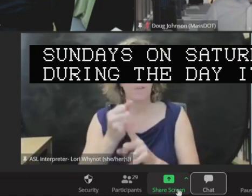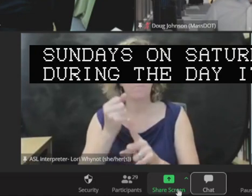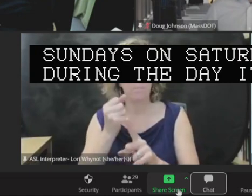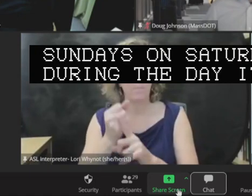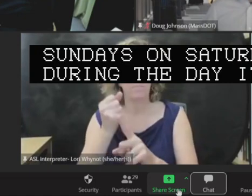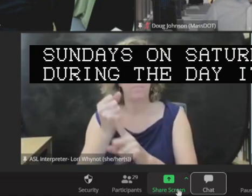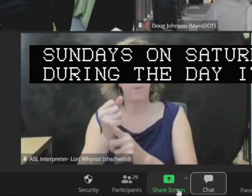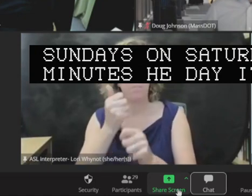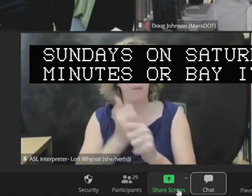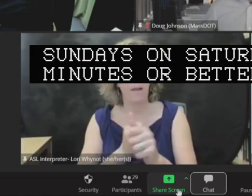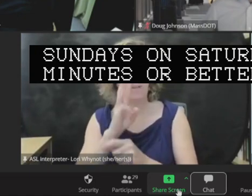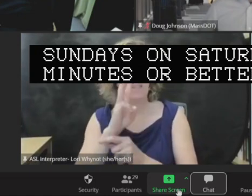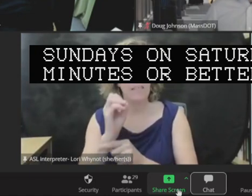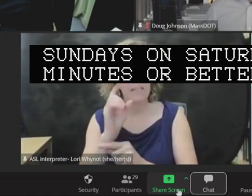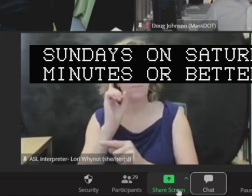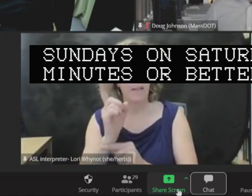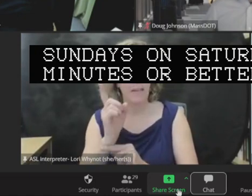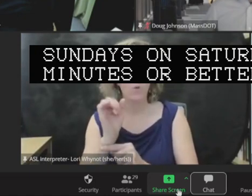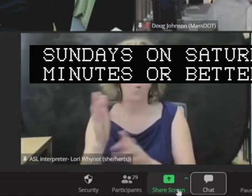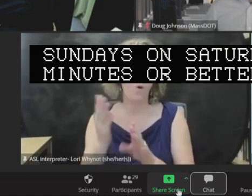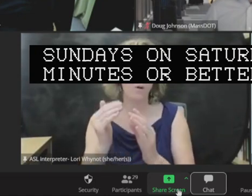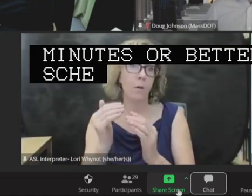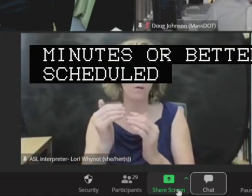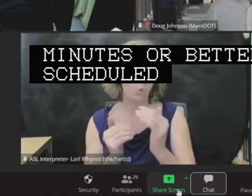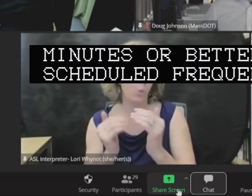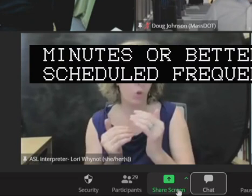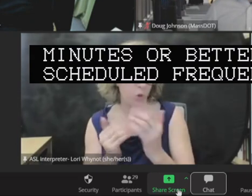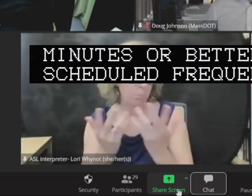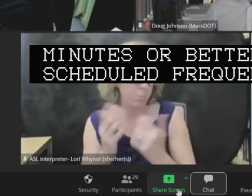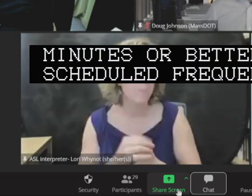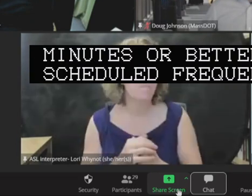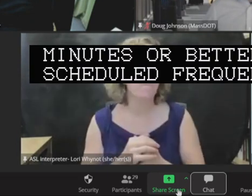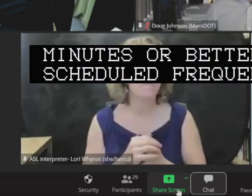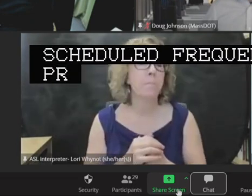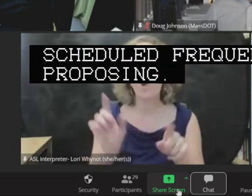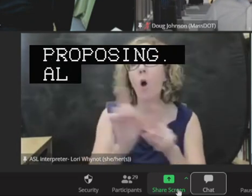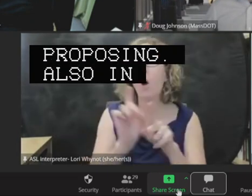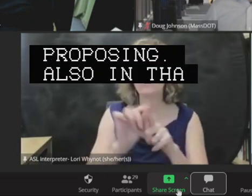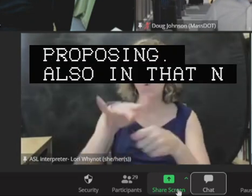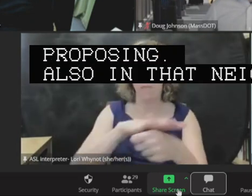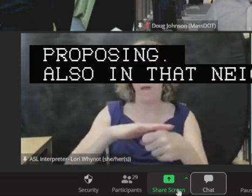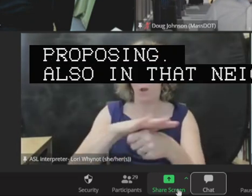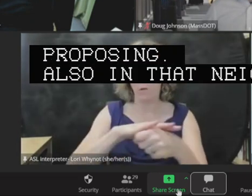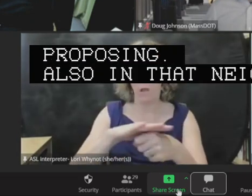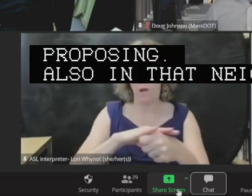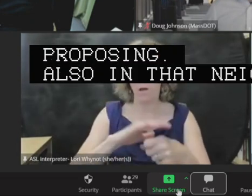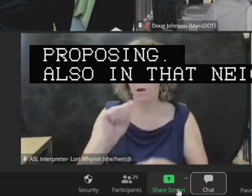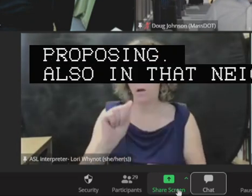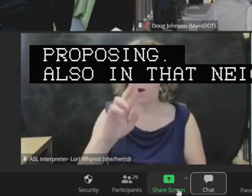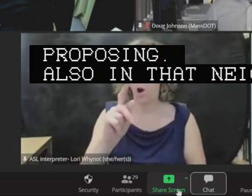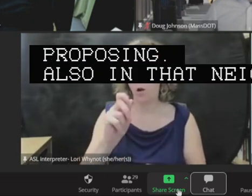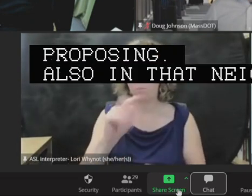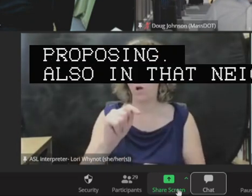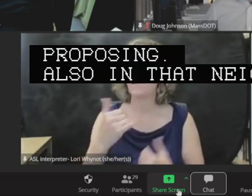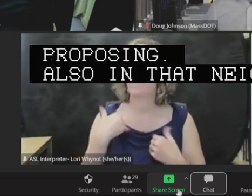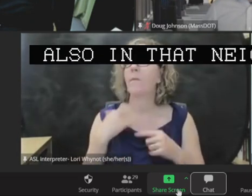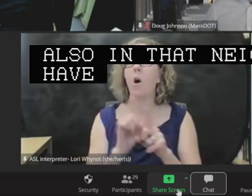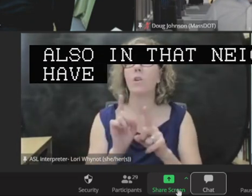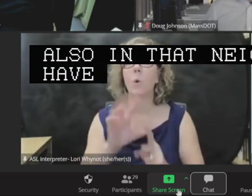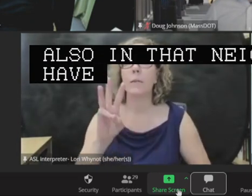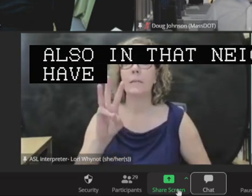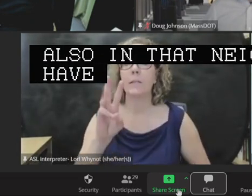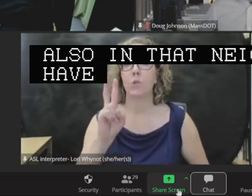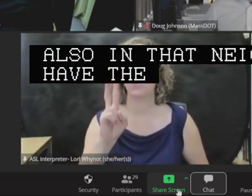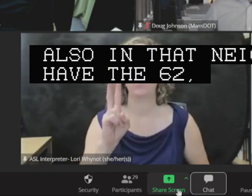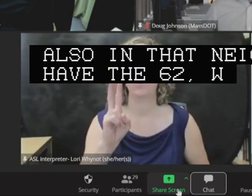proposing. Also in that neighborhood, we do have the 62, which is coming